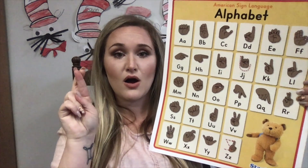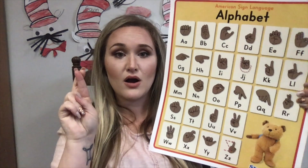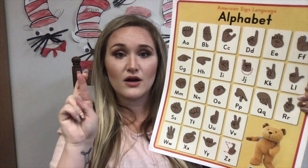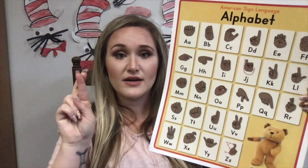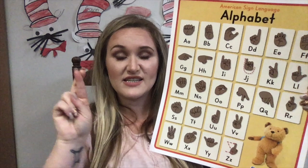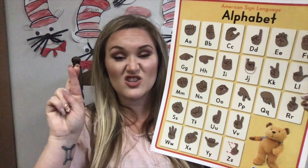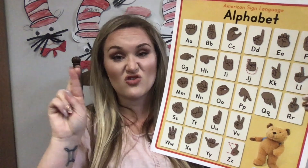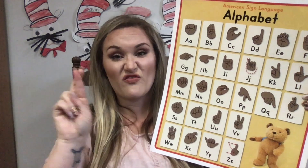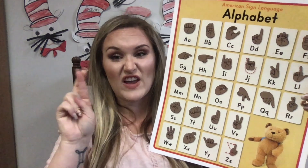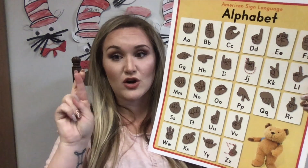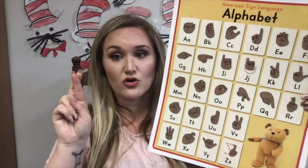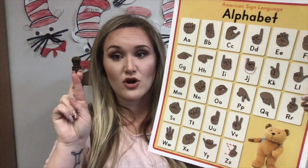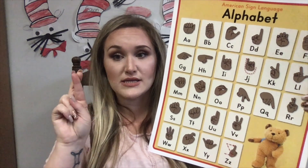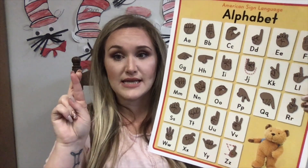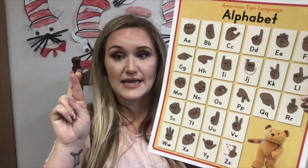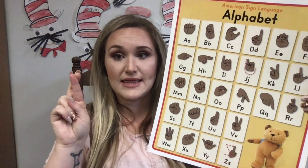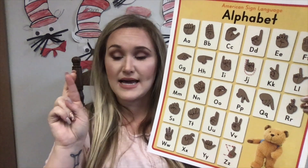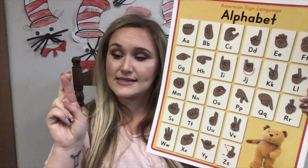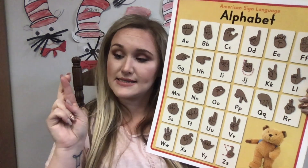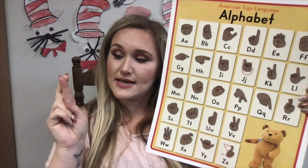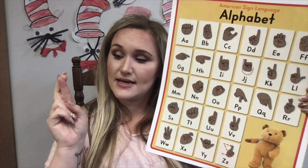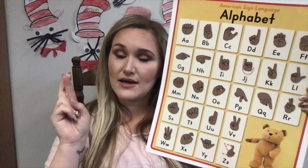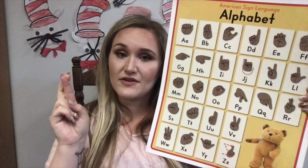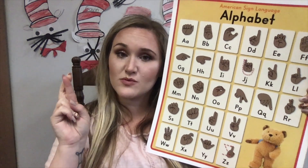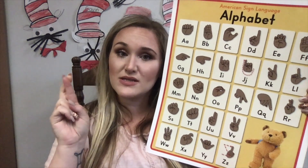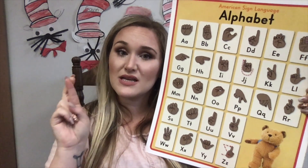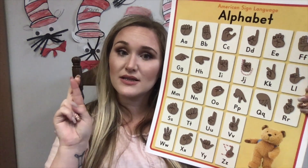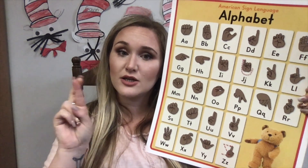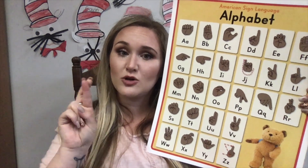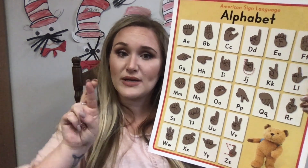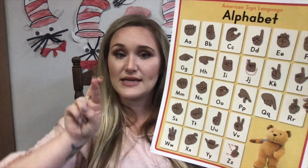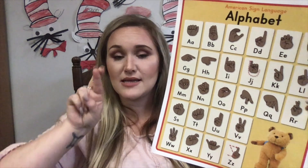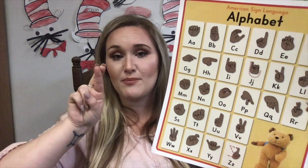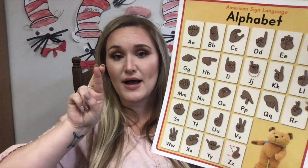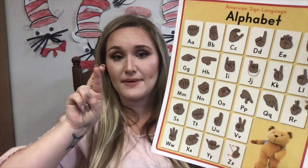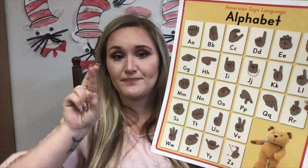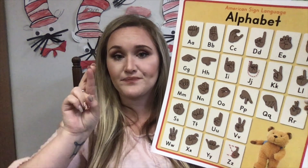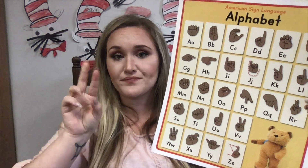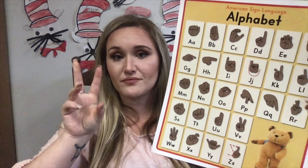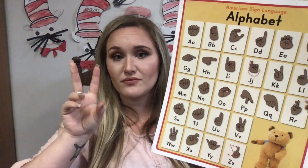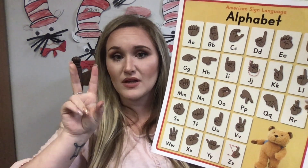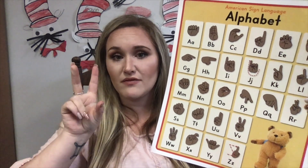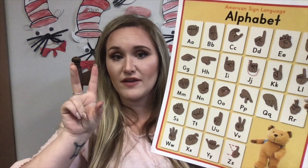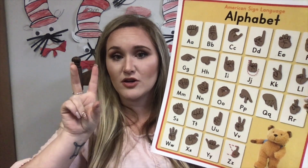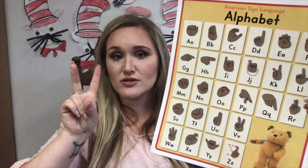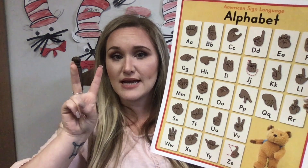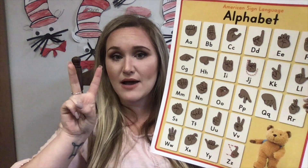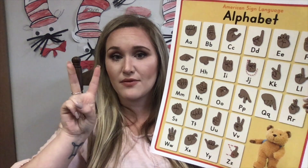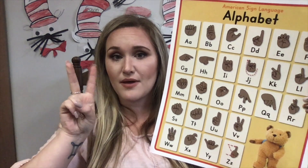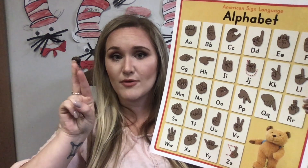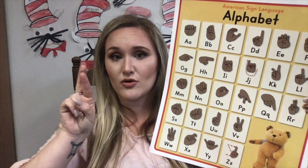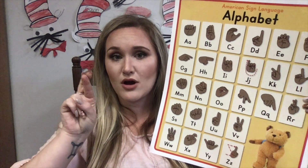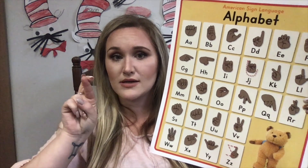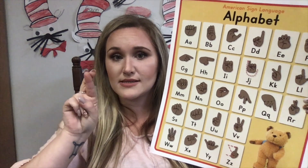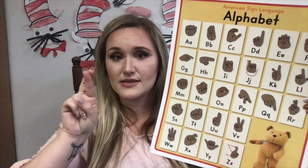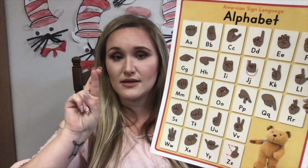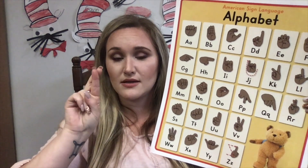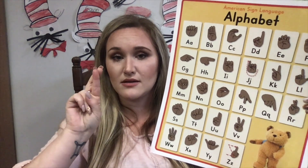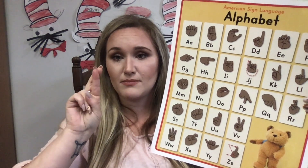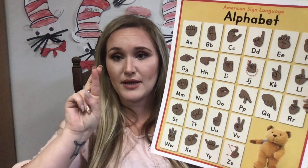R is finger crossed like this. Now this one's a little bit easy, but fingers down, thumb across, pinch